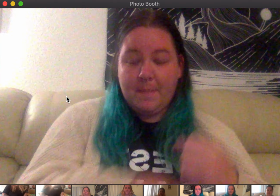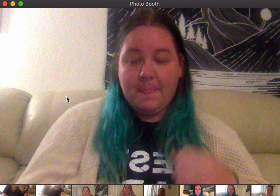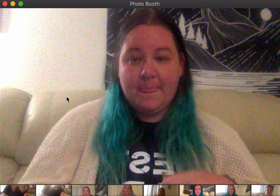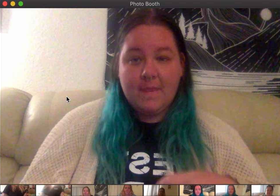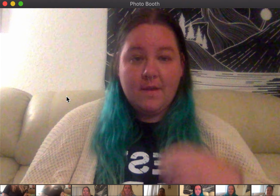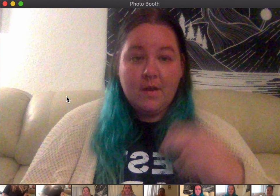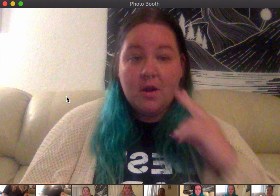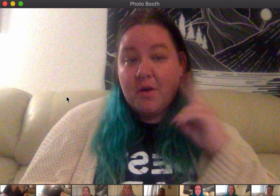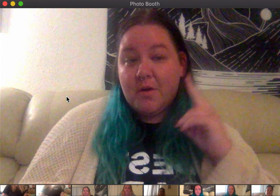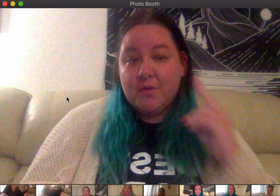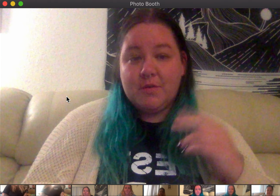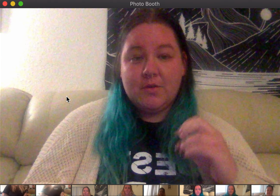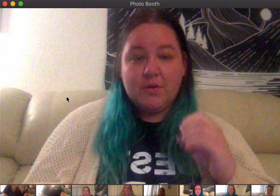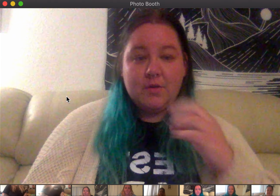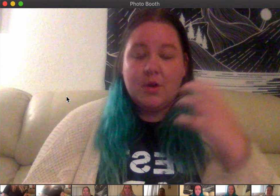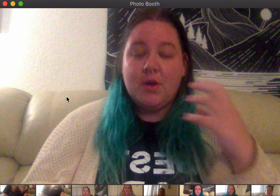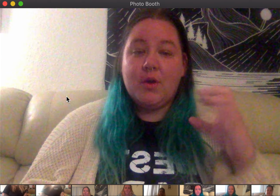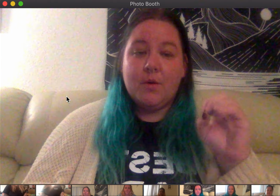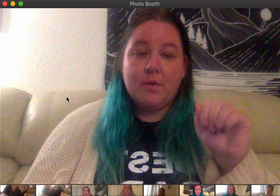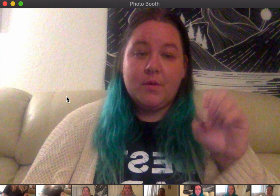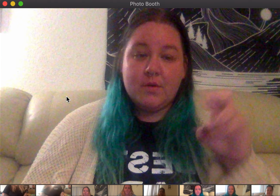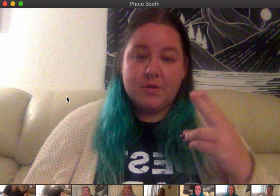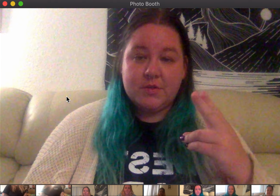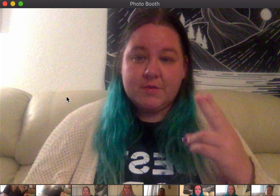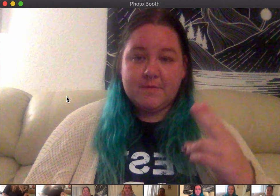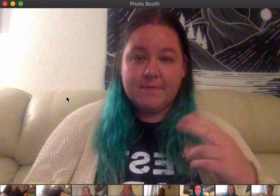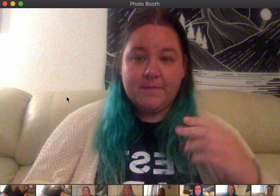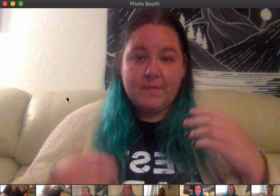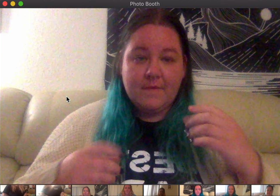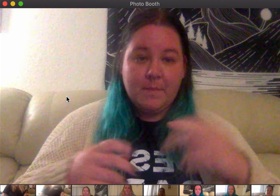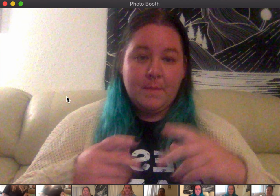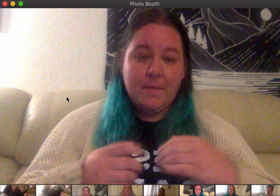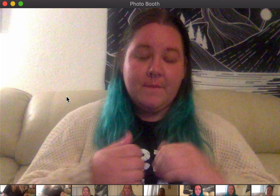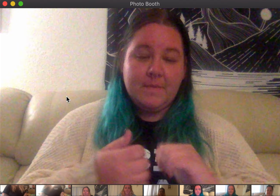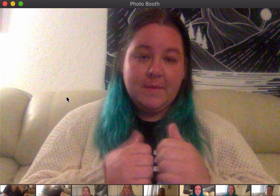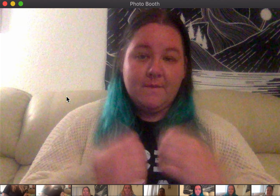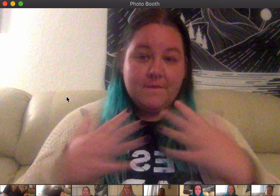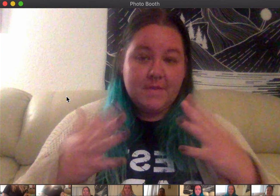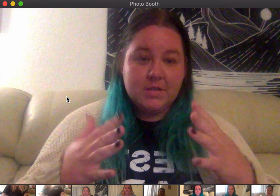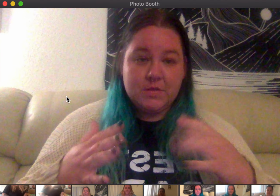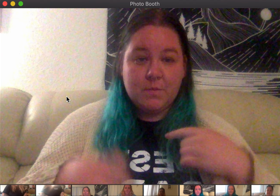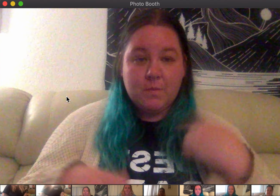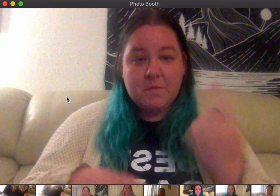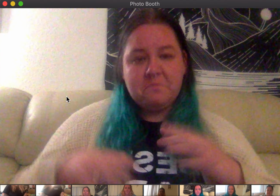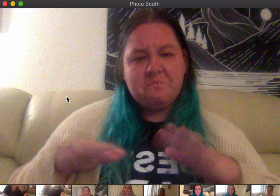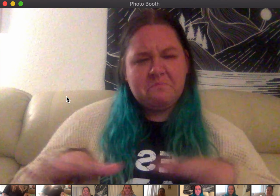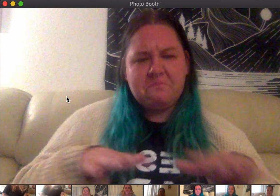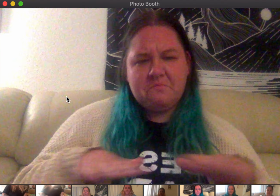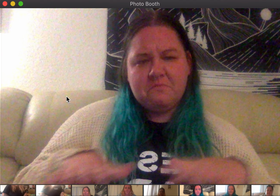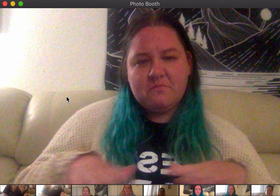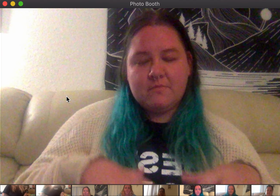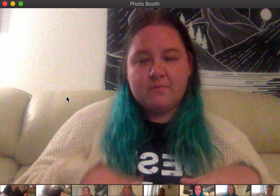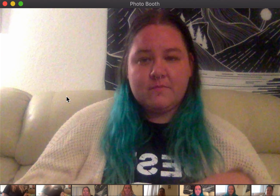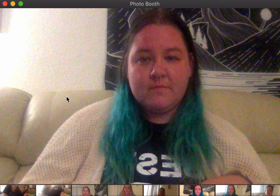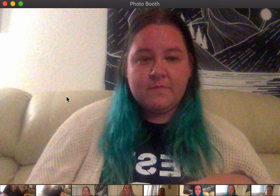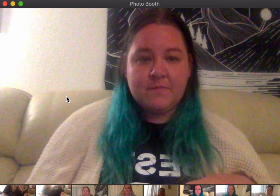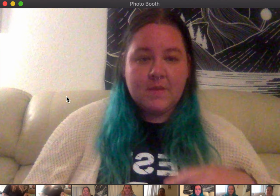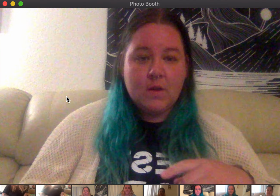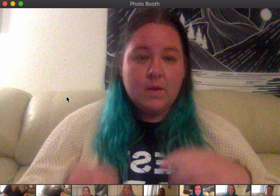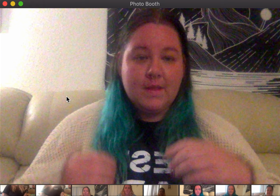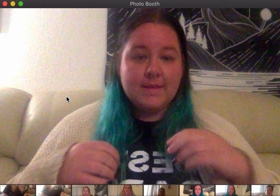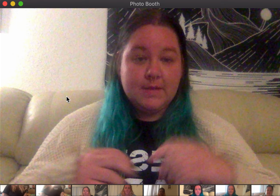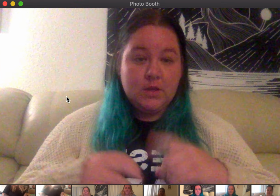would stay after, just hit balls, hang out, do a little extra stuff. So by the time we left, it was late at night, and the